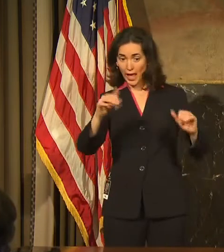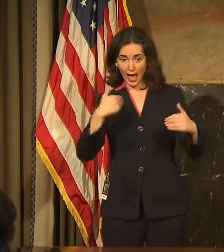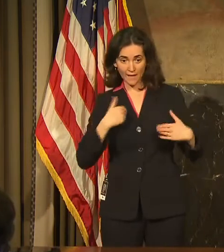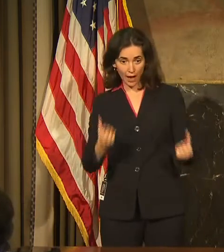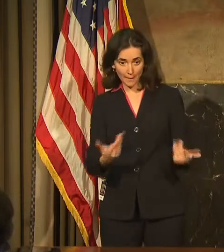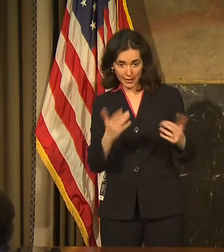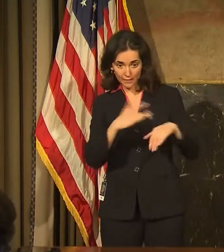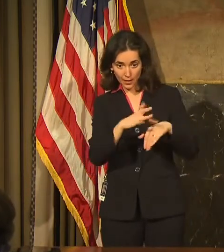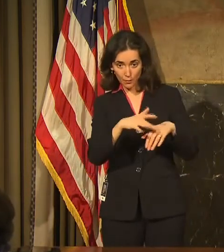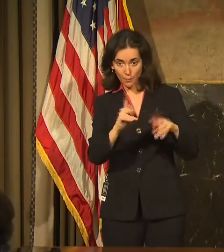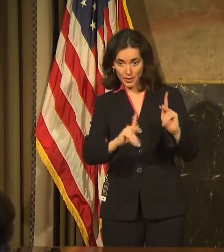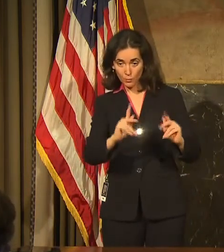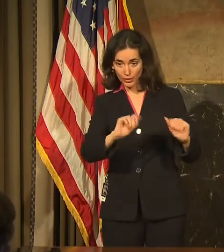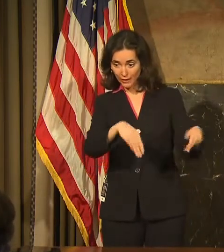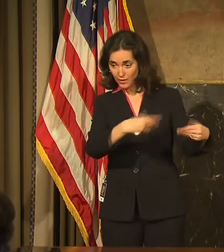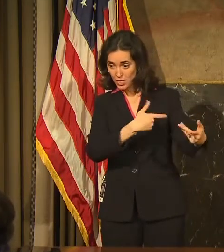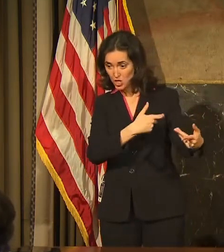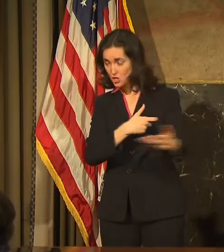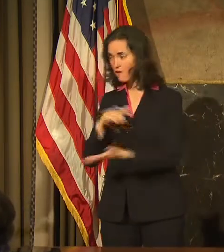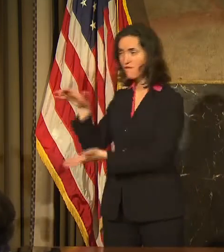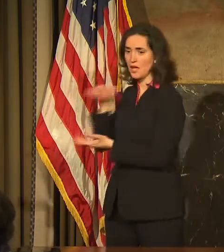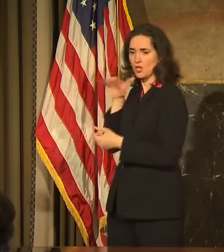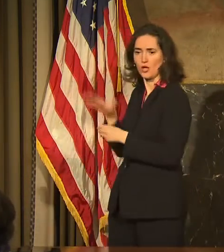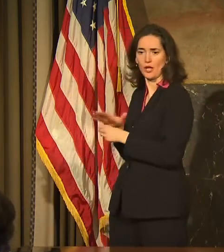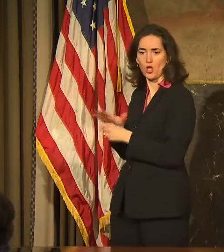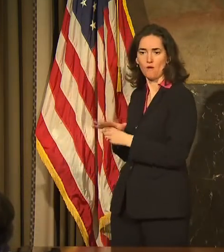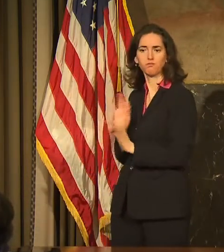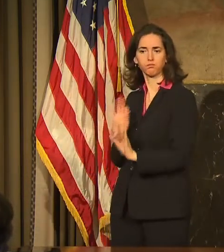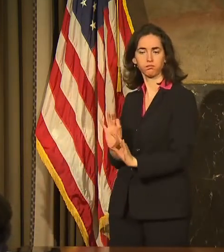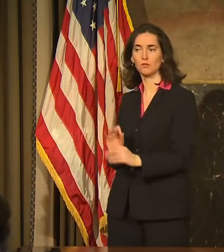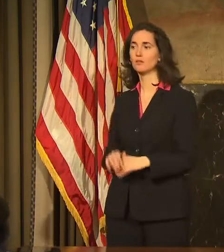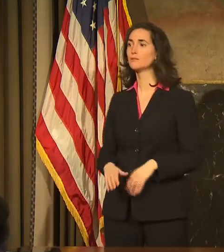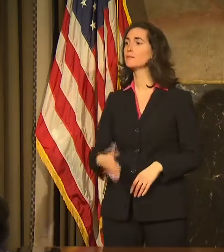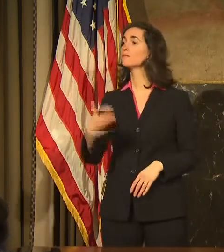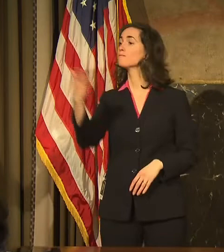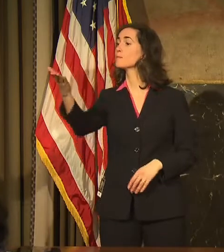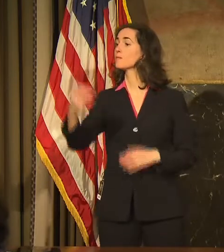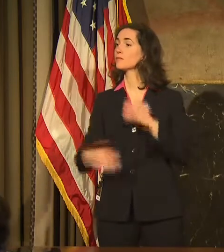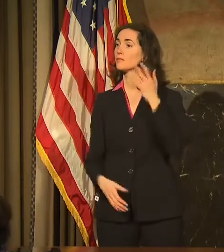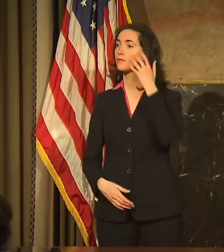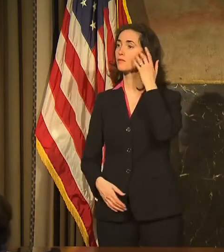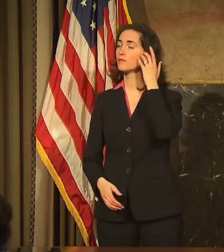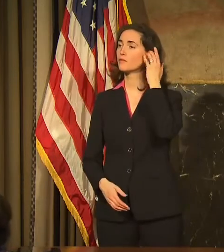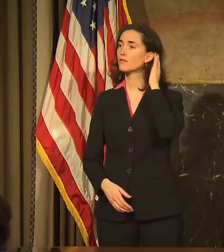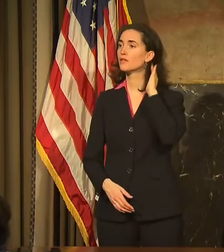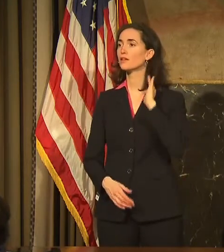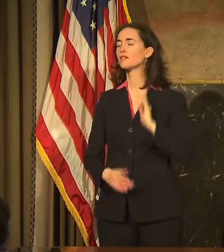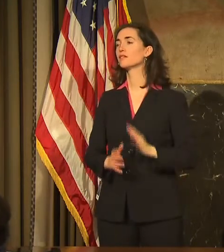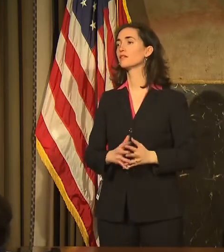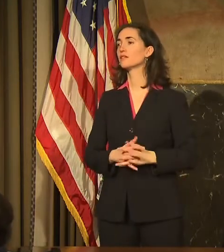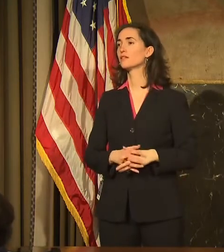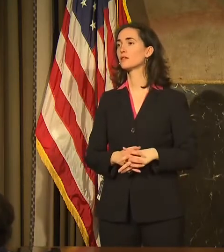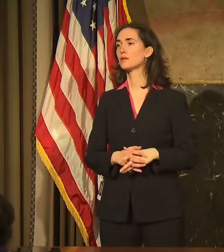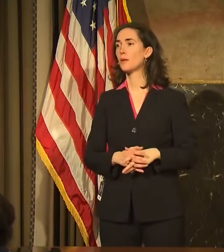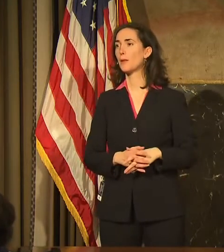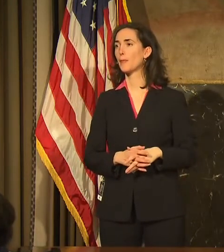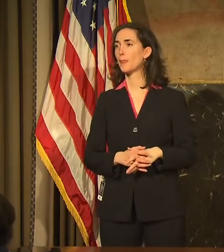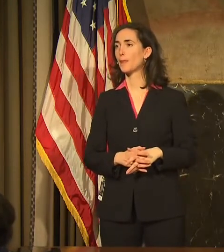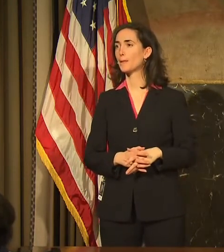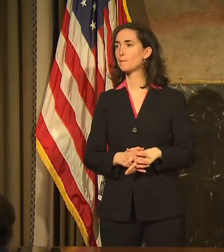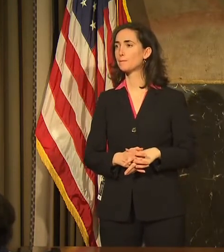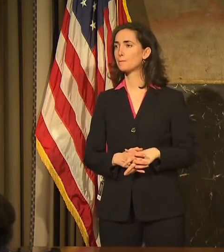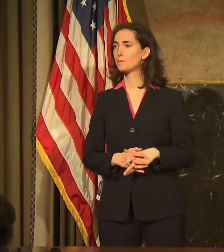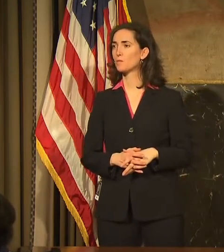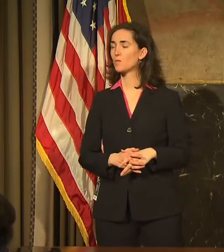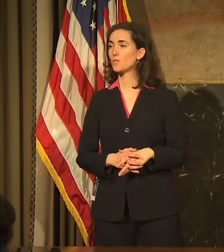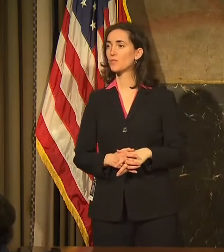situation where supply is our biggest limiting factor. Yes, sir. Can you give us an update, generally speaking, about lost doses in